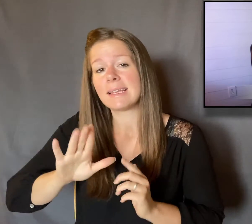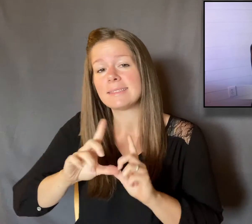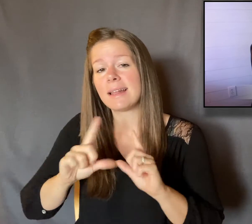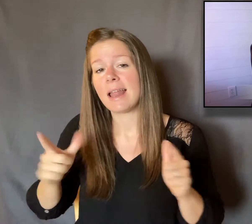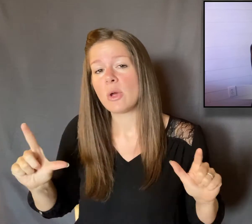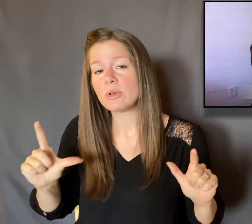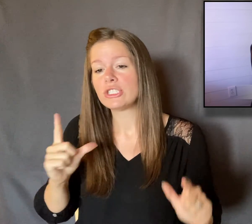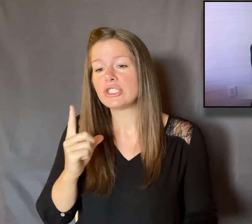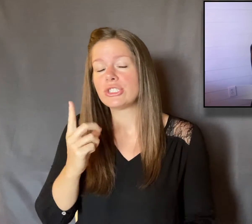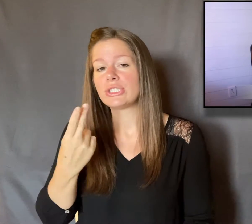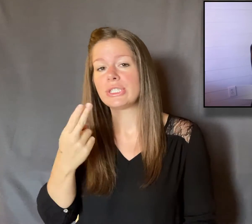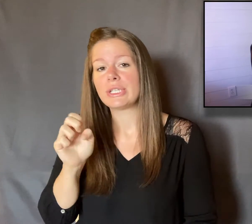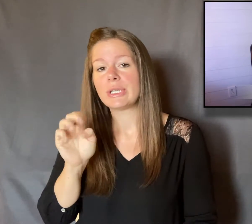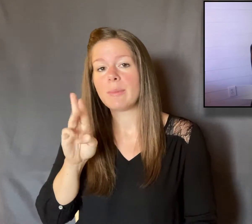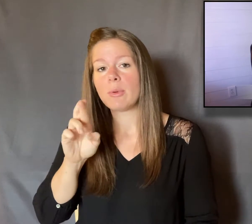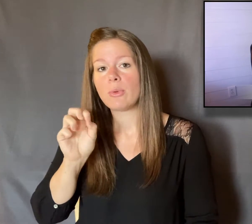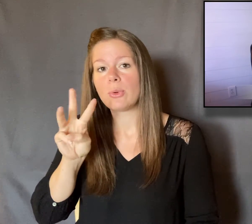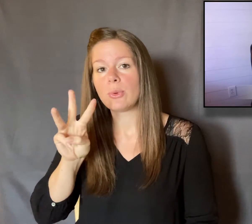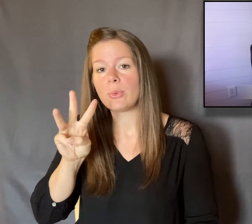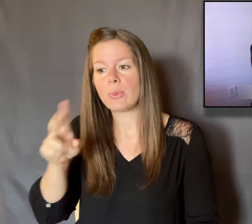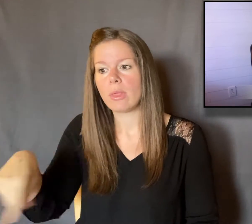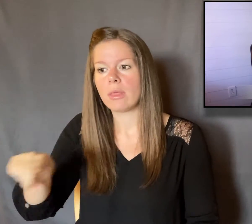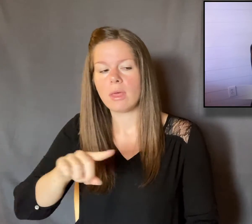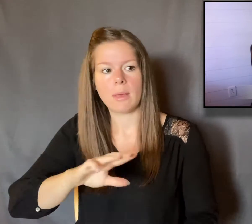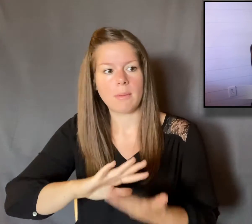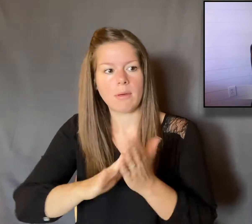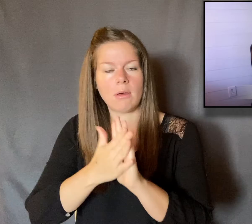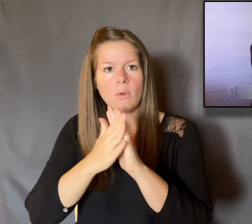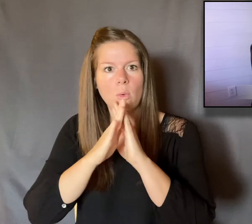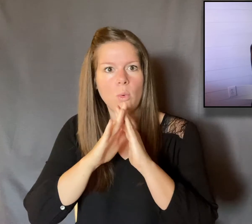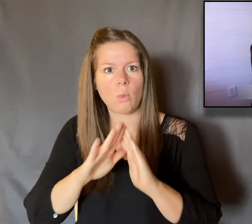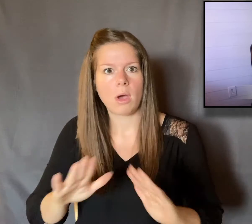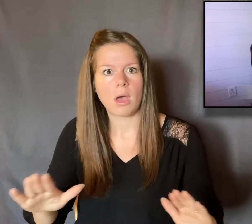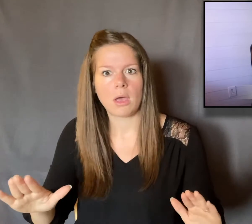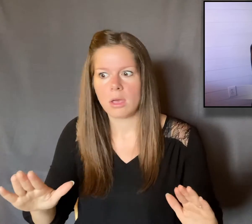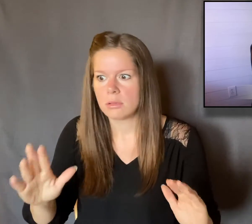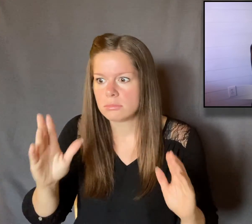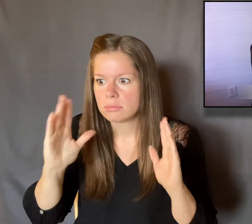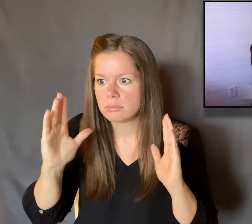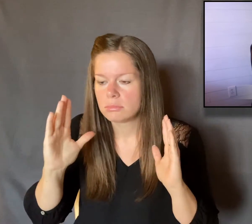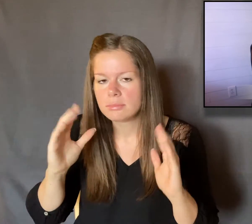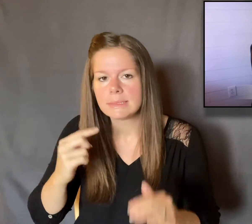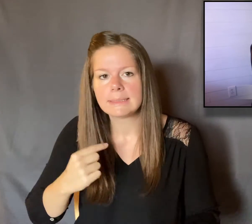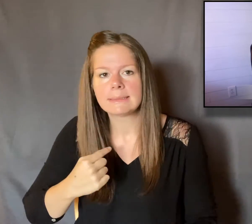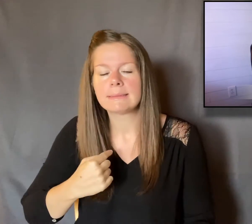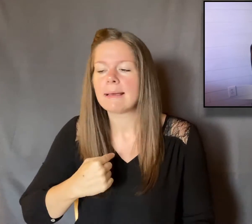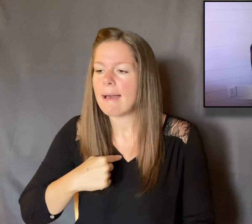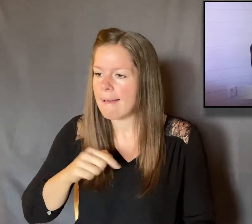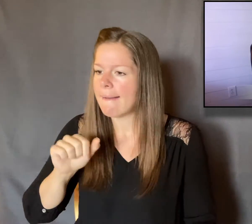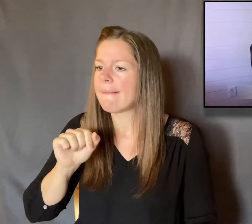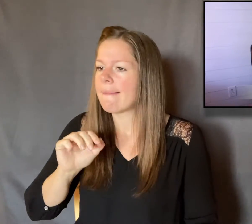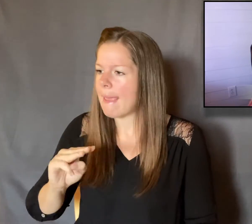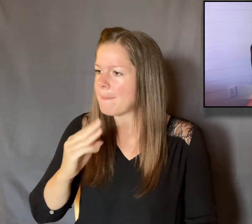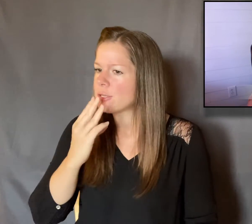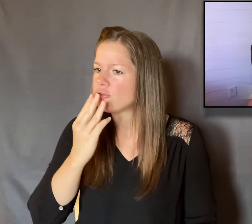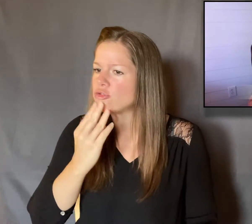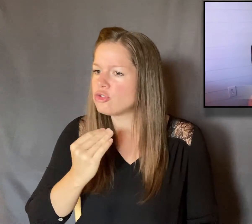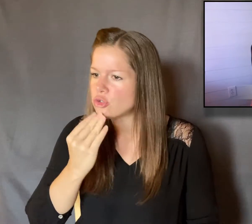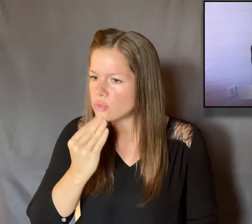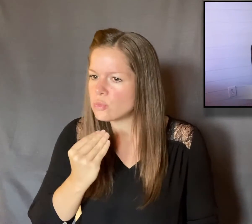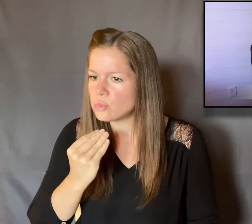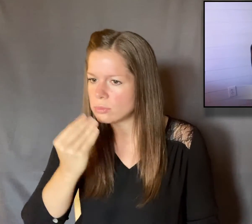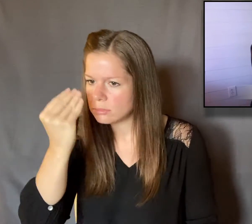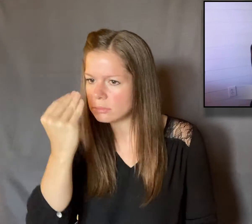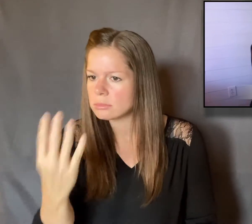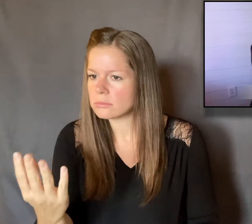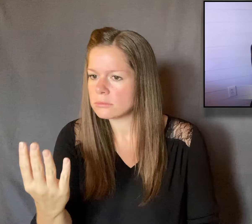they became even more quiet. And he said, I am a Jew.